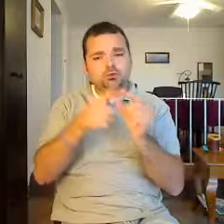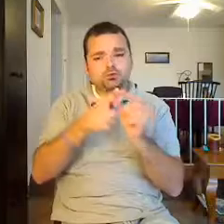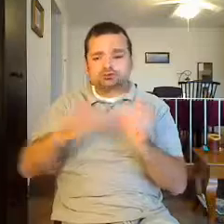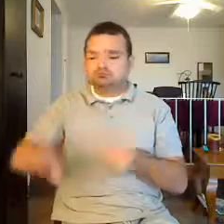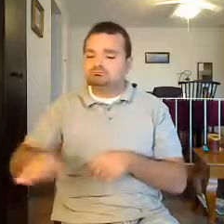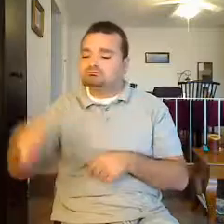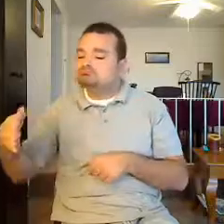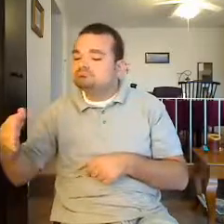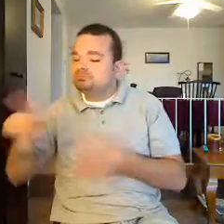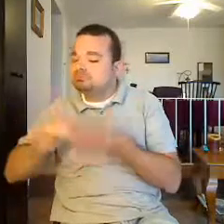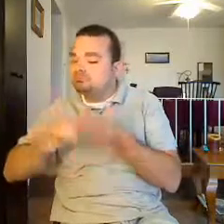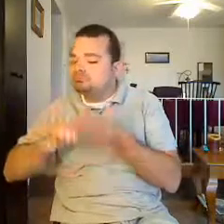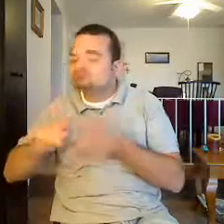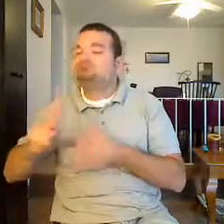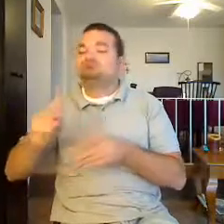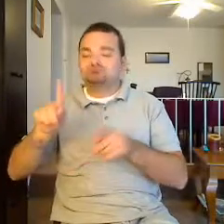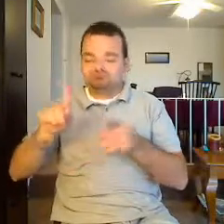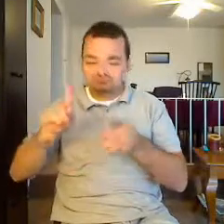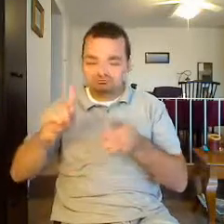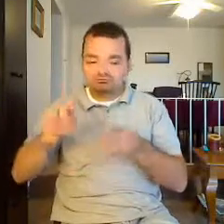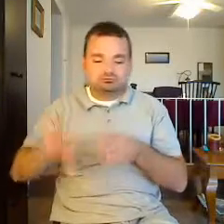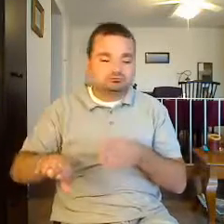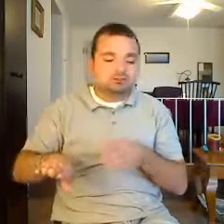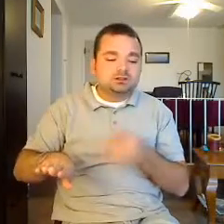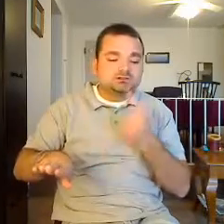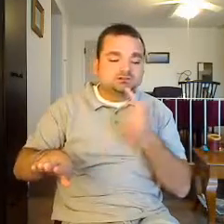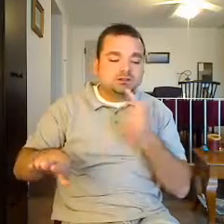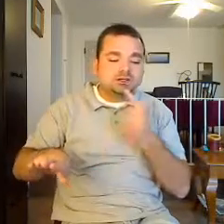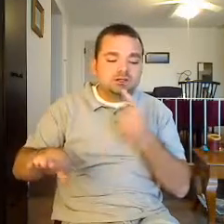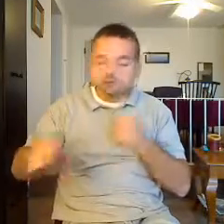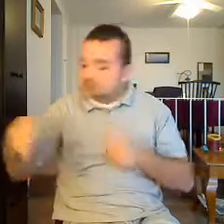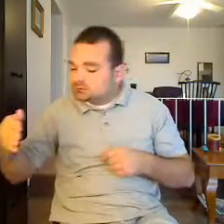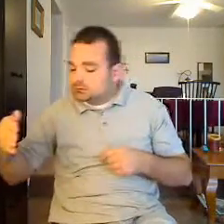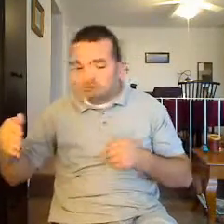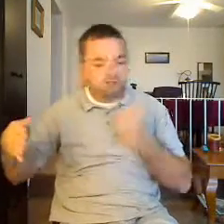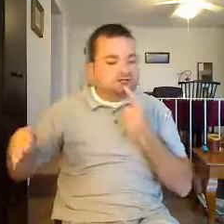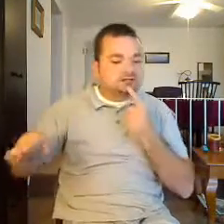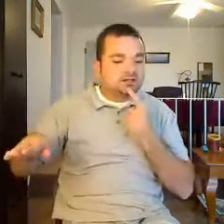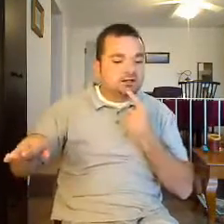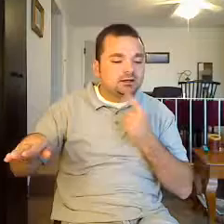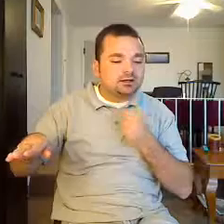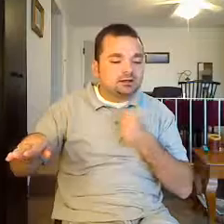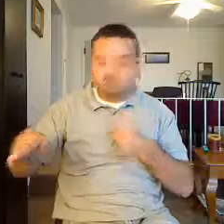it until you get it right. You know it when you can say it.